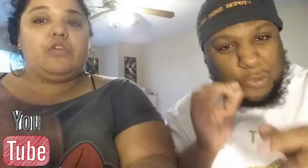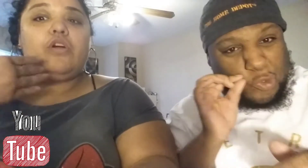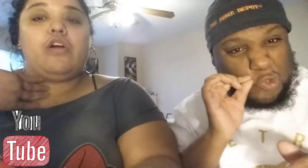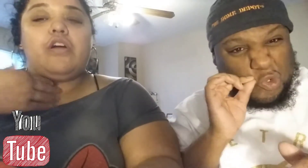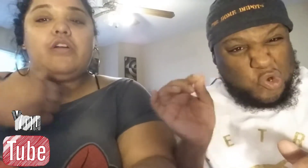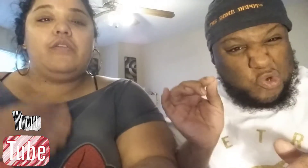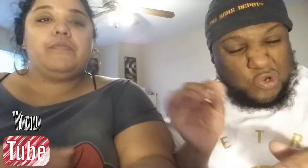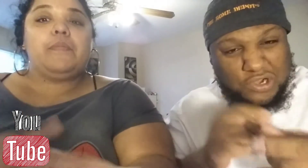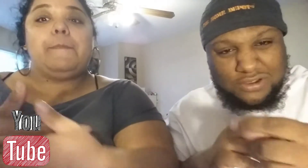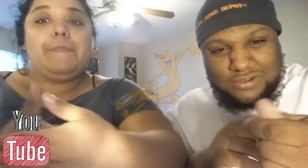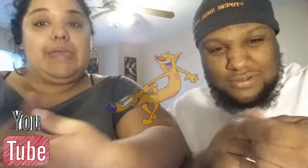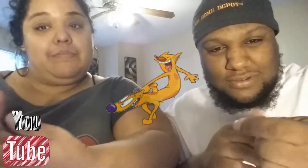There are eight.